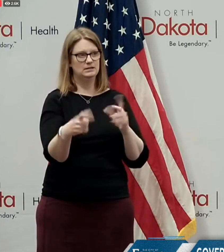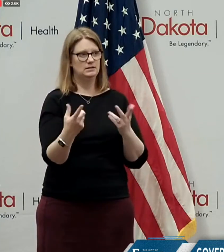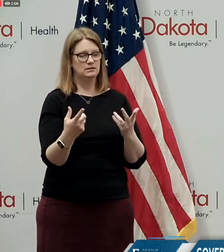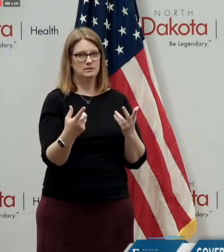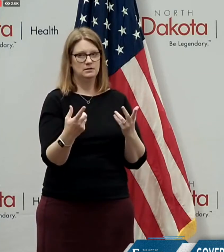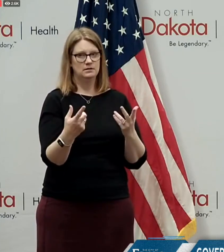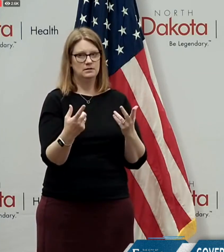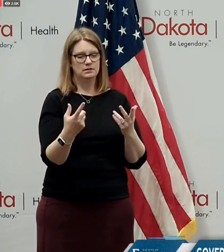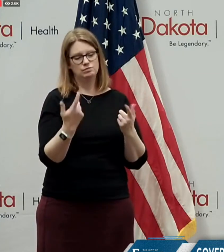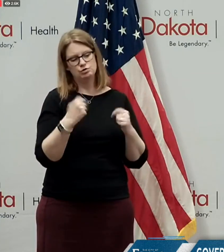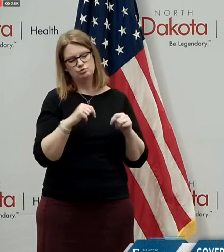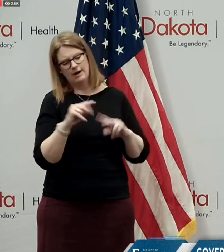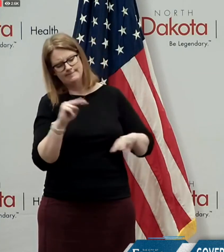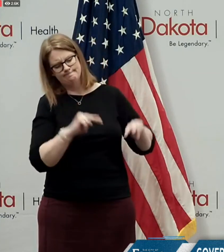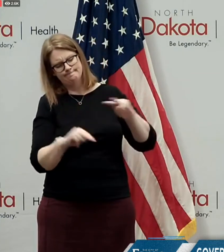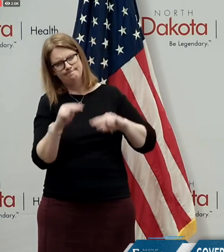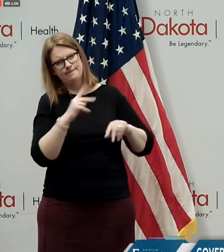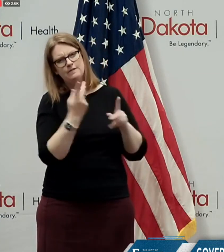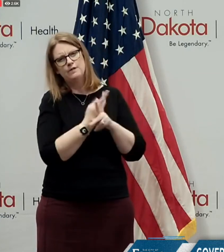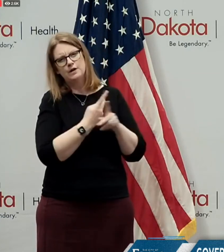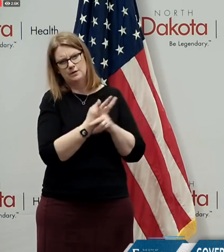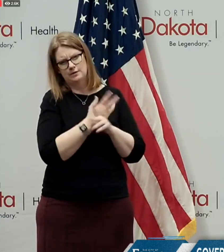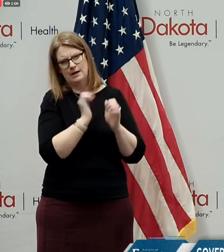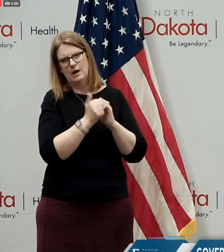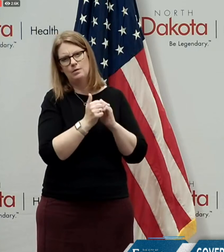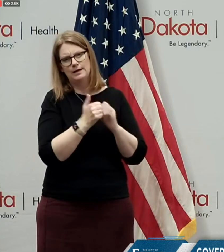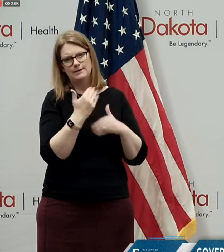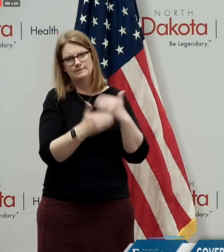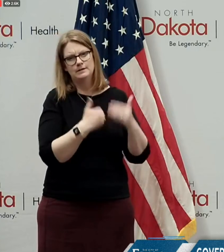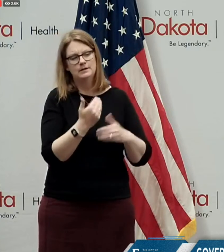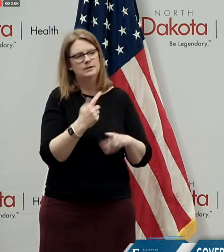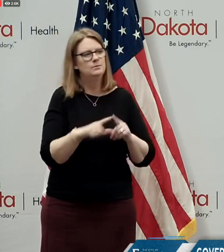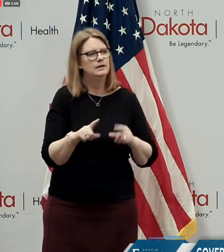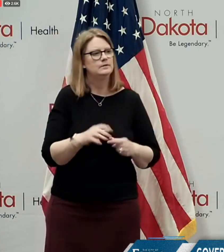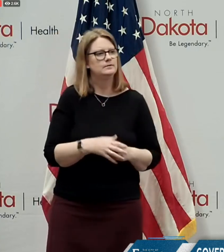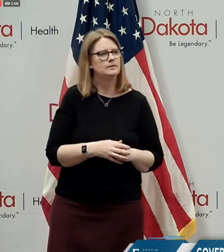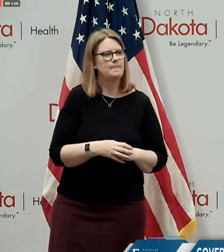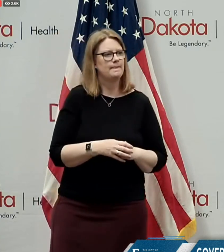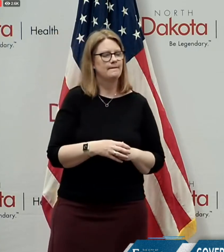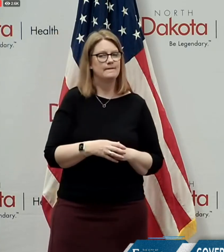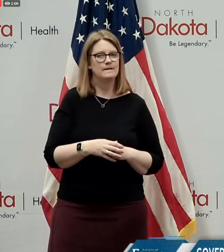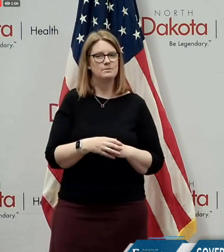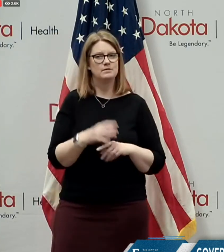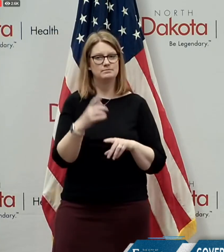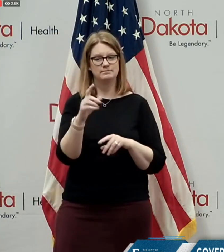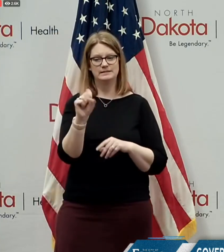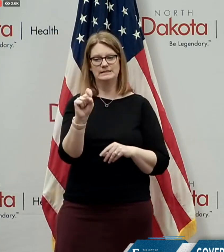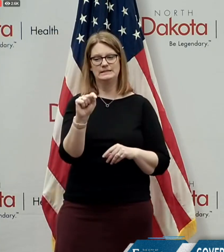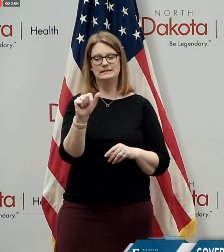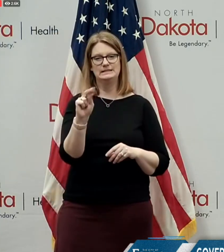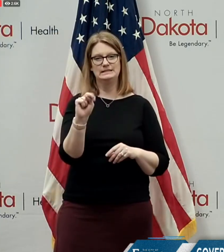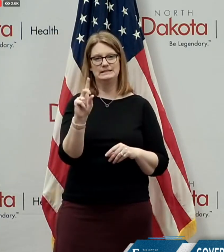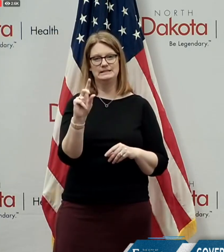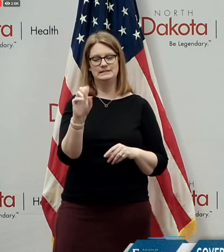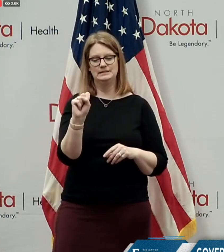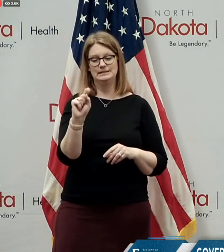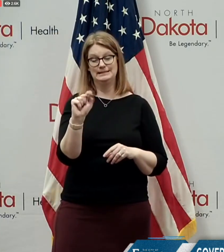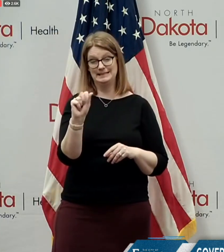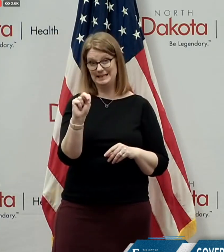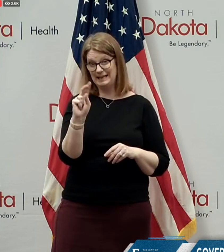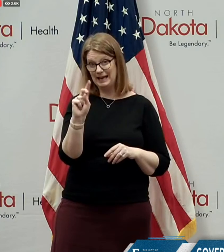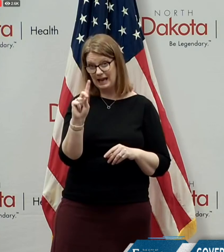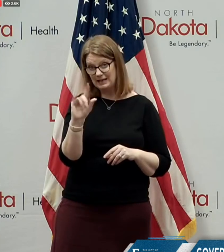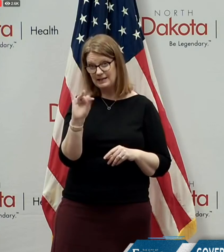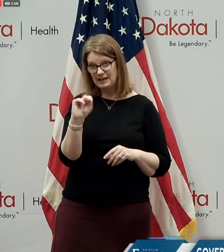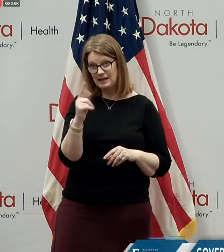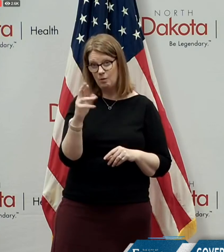is what we're looking at. So again, Governor, I want to, on behalf of Standing Rock, thank you for allowing us to be here